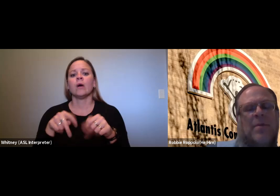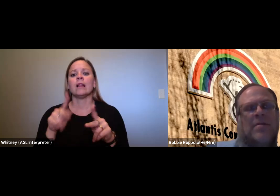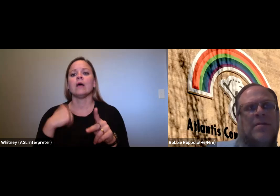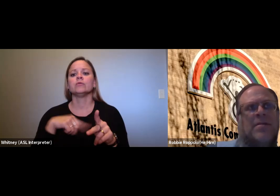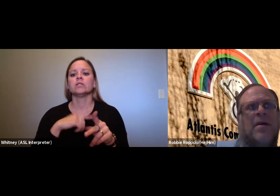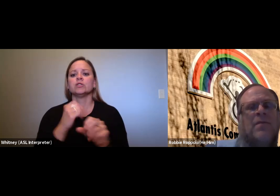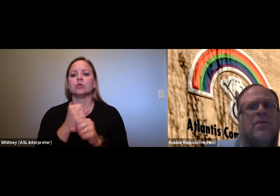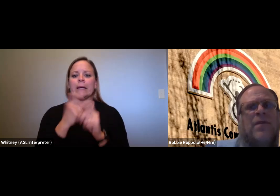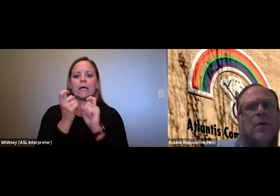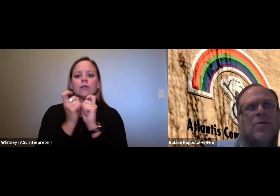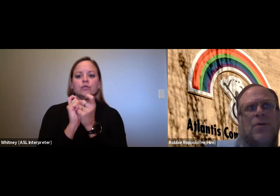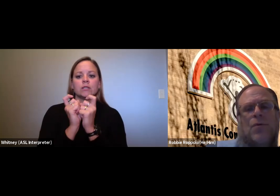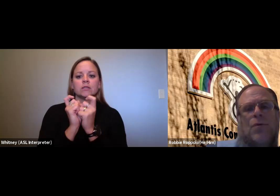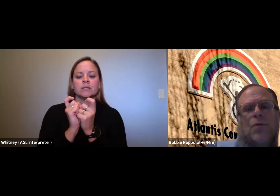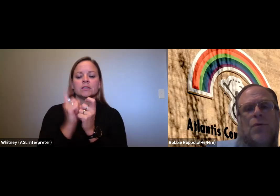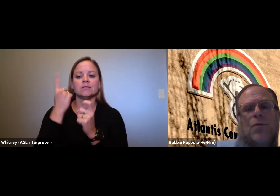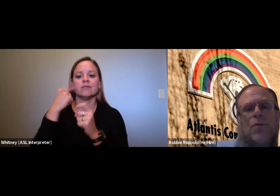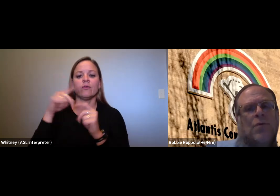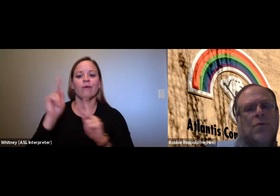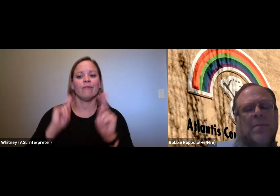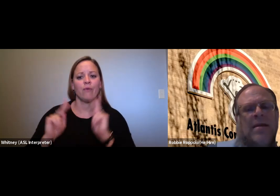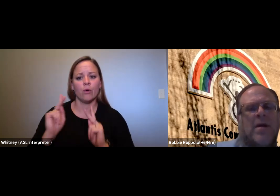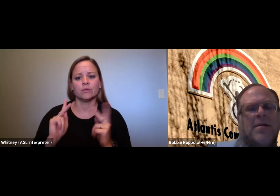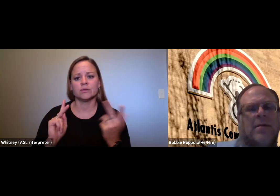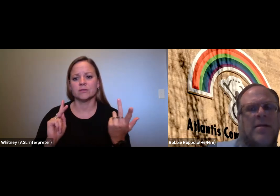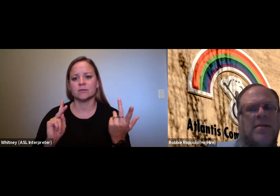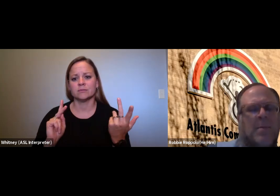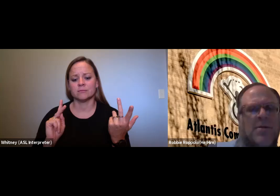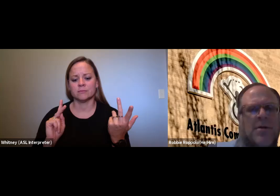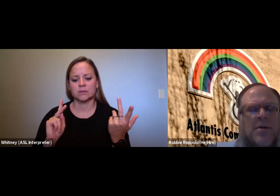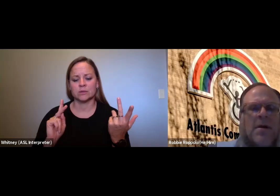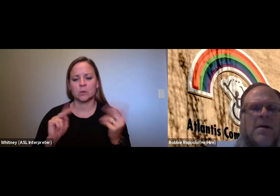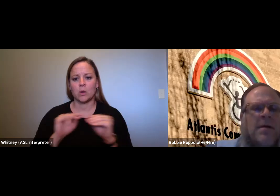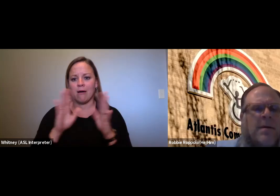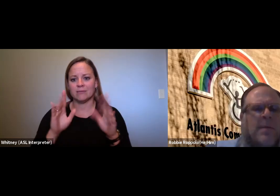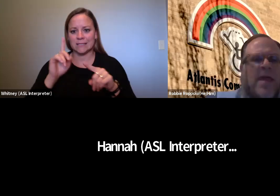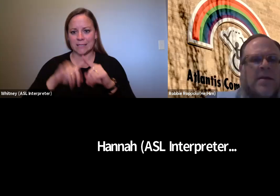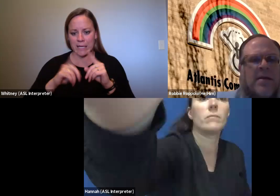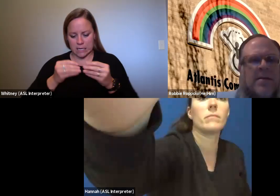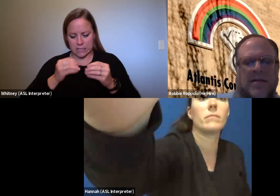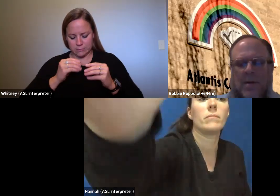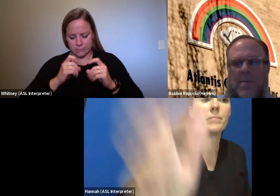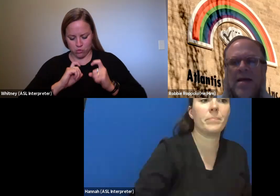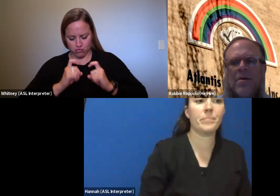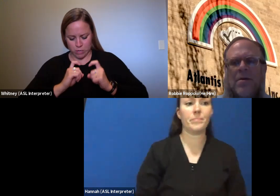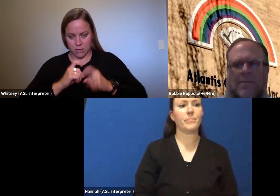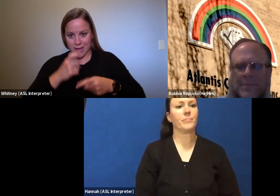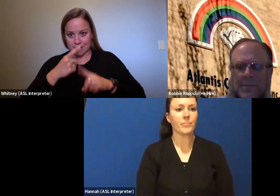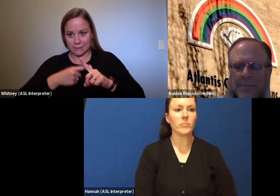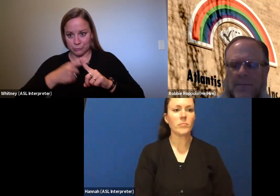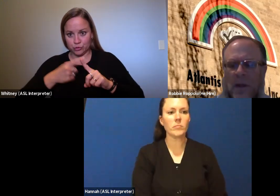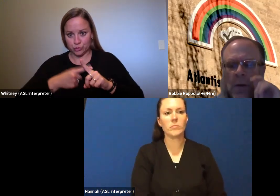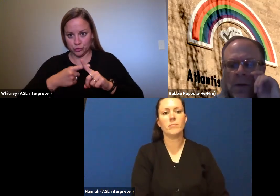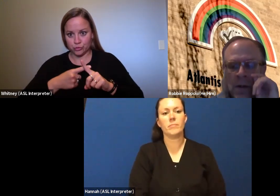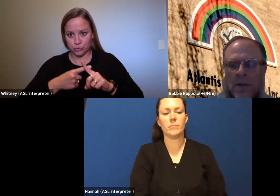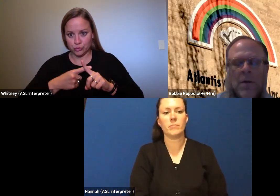make adjustments for folks whose bodies may not regulate temperature in a consistent manner.